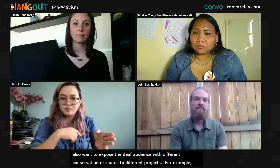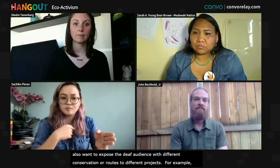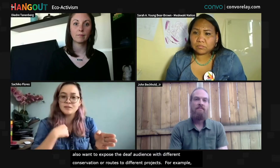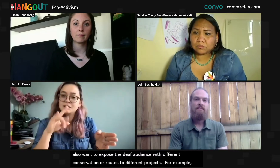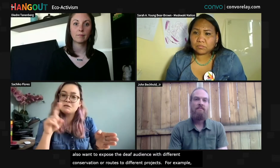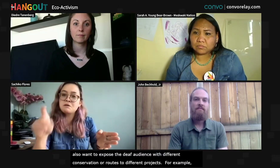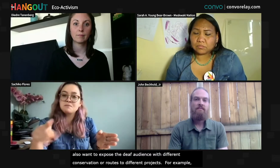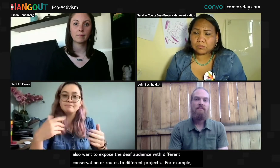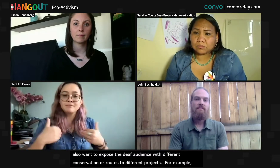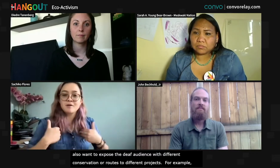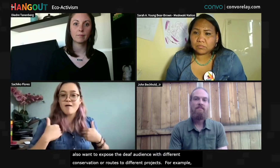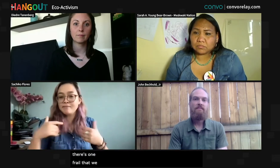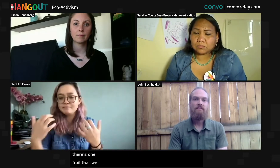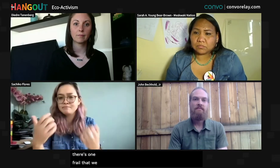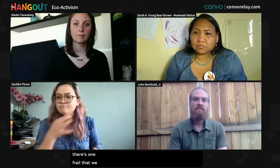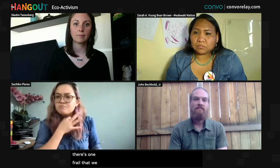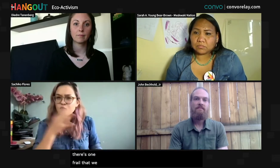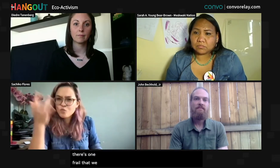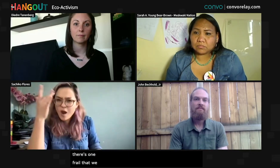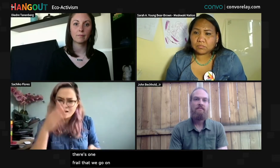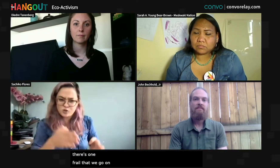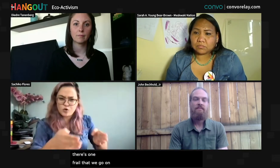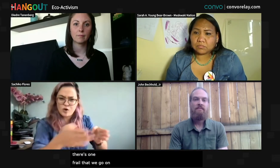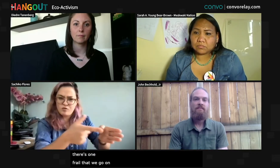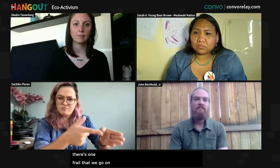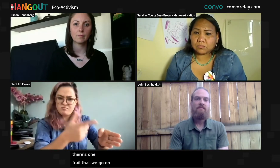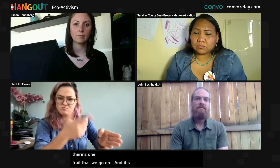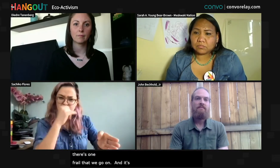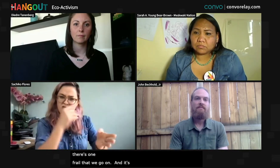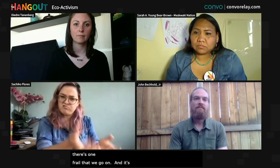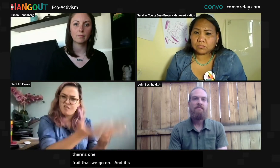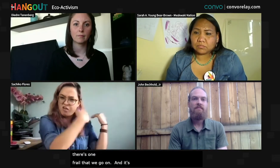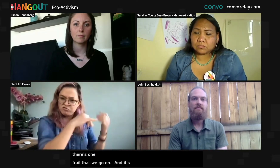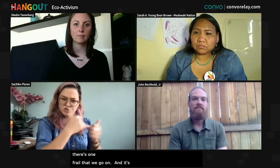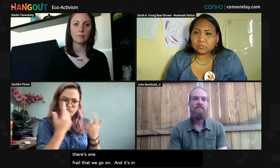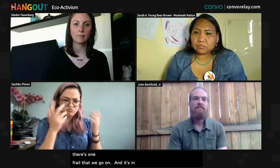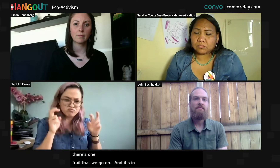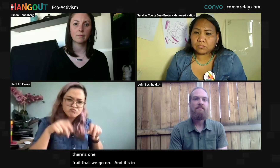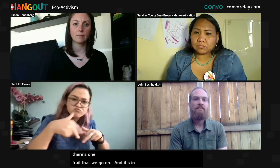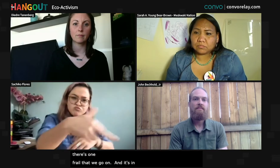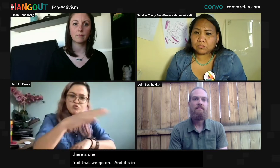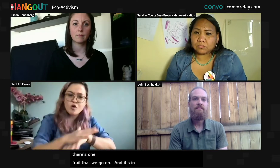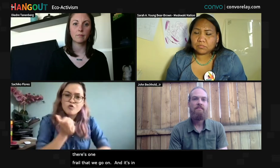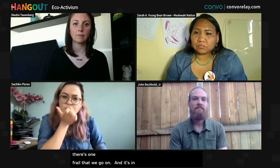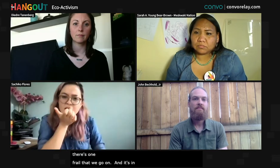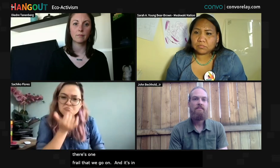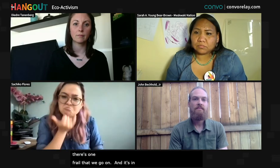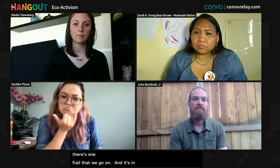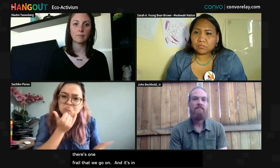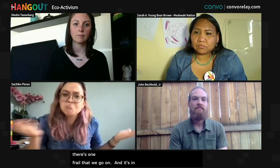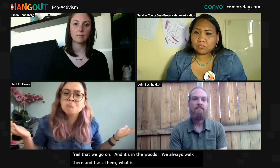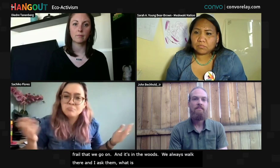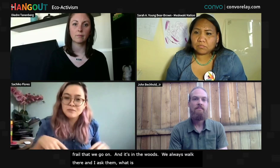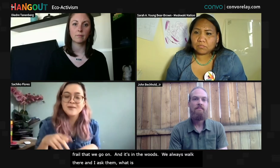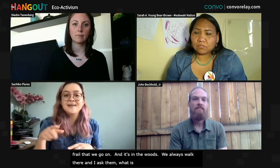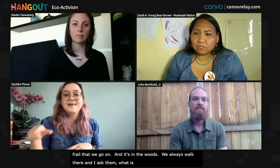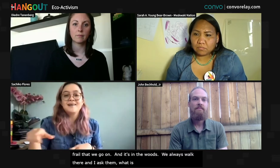It's in the woods, and we always walk on there. And I asked them, I said, what is this trail for? Why don't they just get rid of that? Why don't we just walk around on the